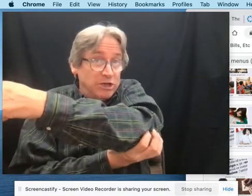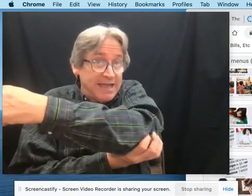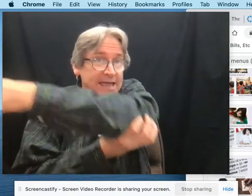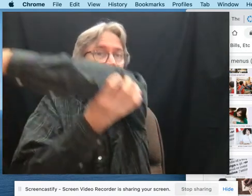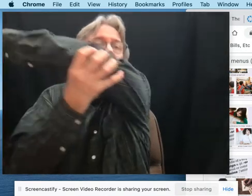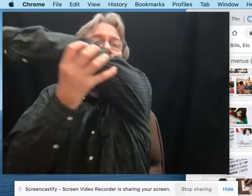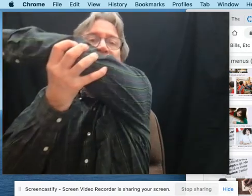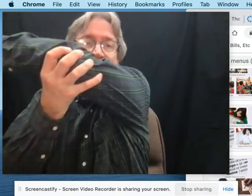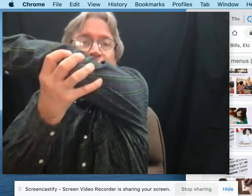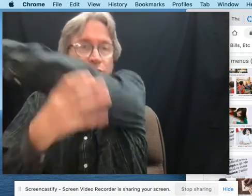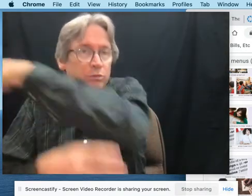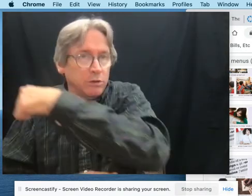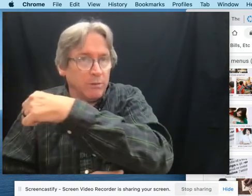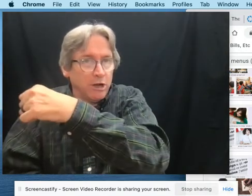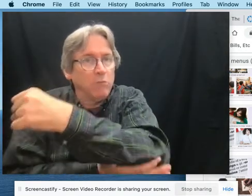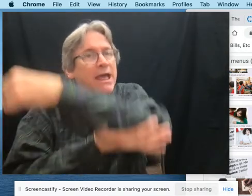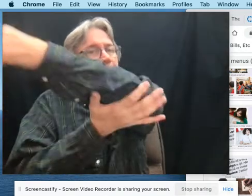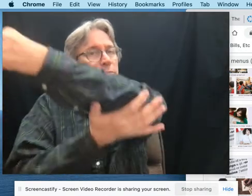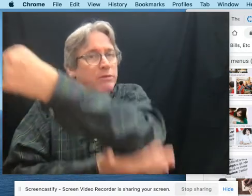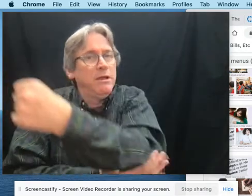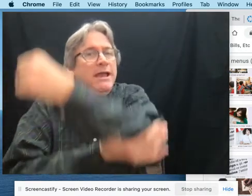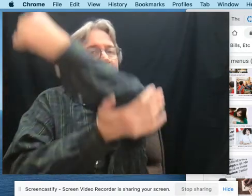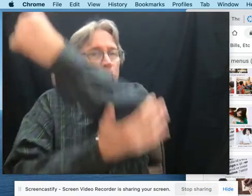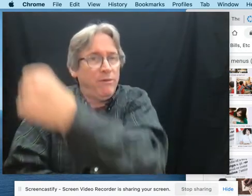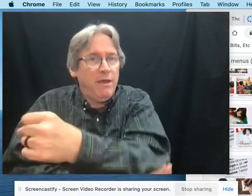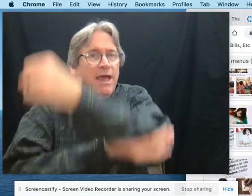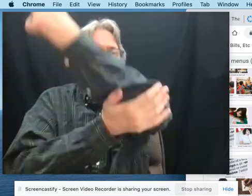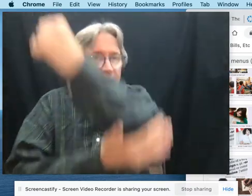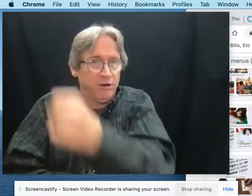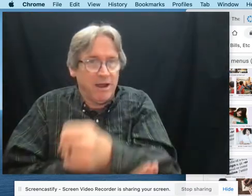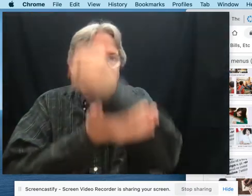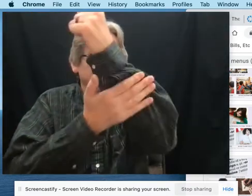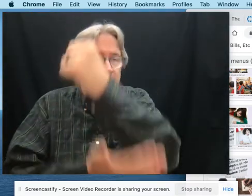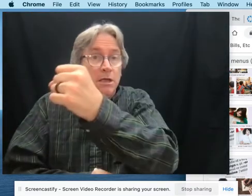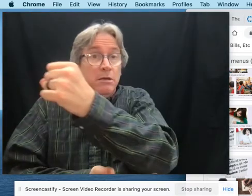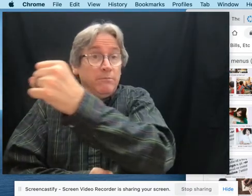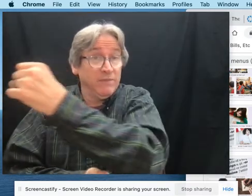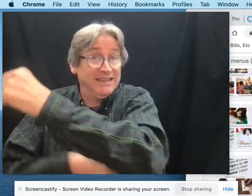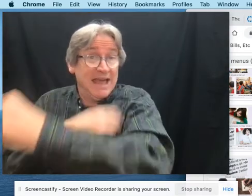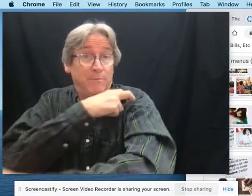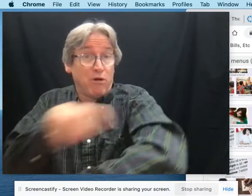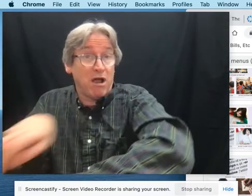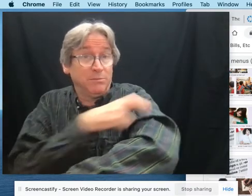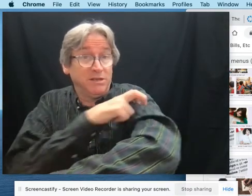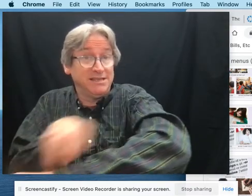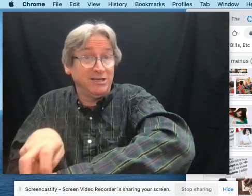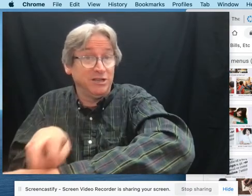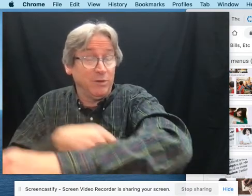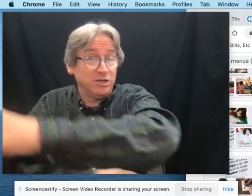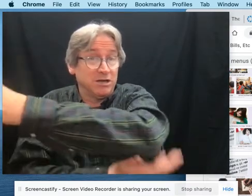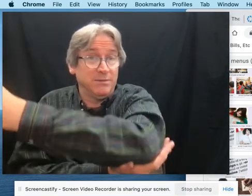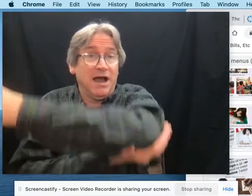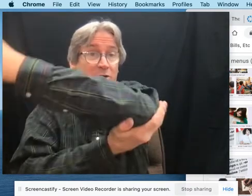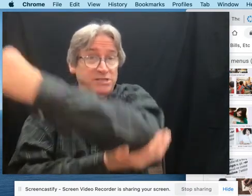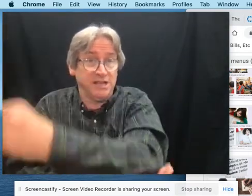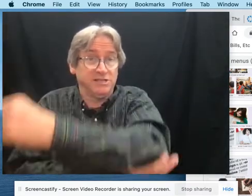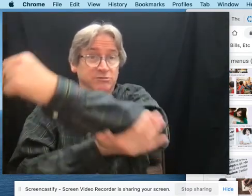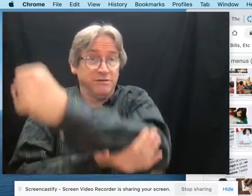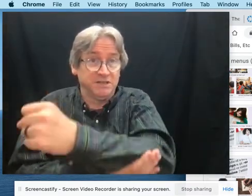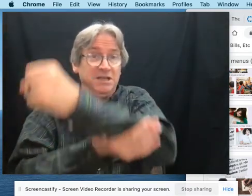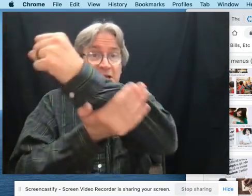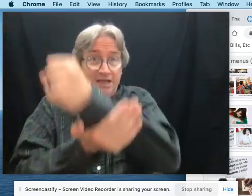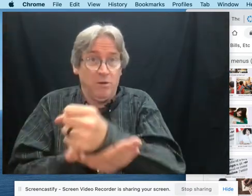I would take your arm and lead you where I want to go. Help, help, help. And gradually like that proximalization that we talked about, how